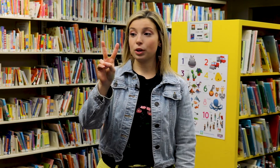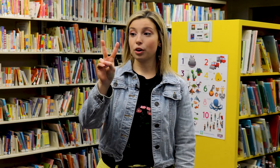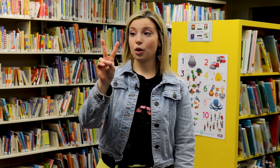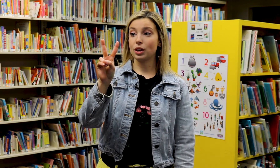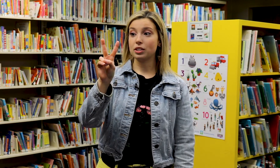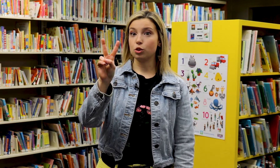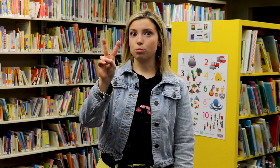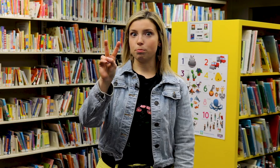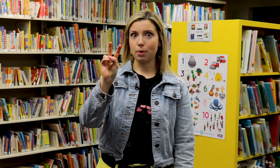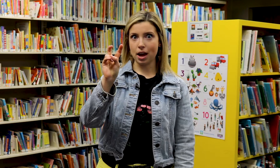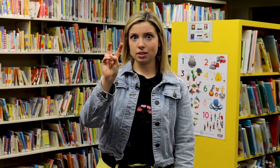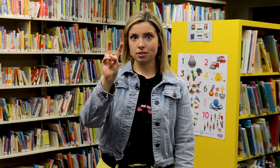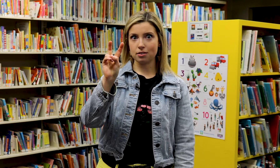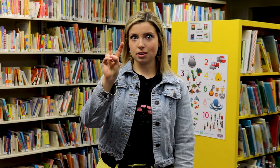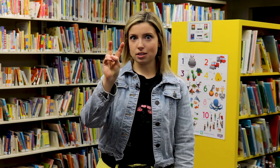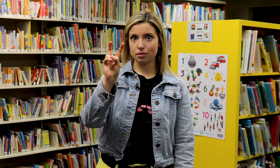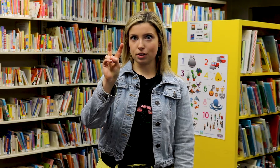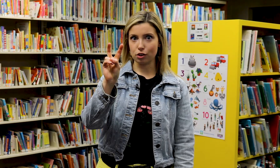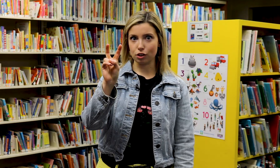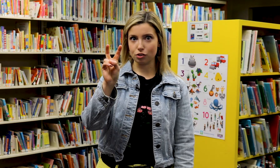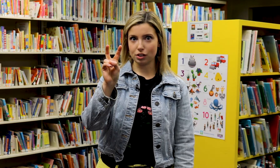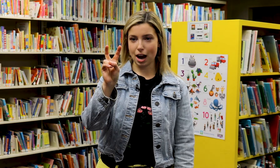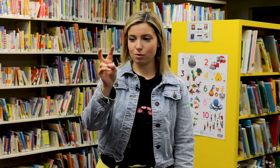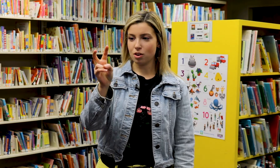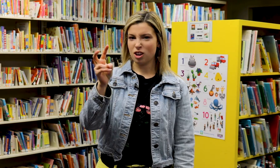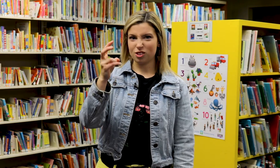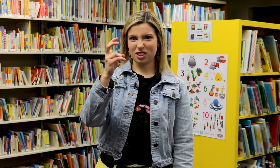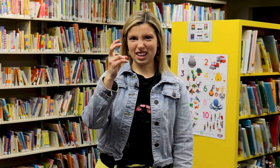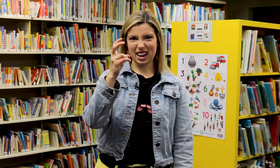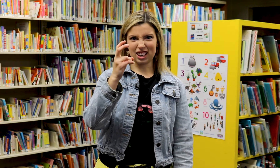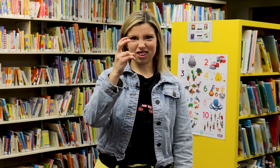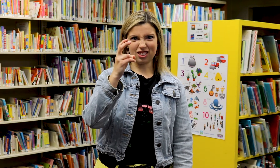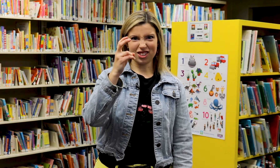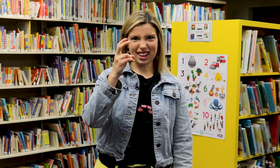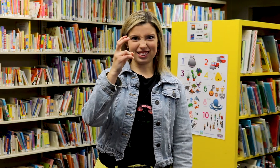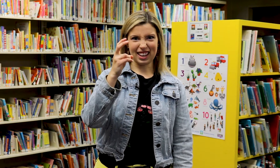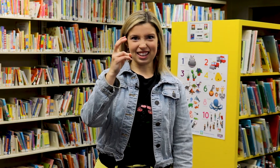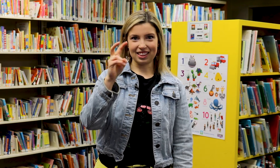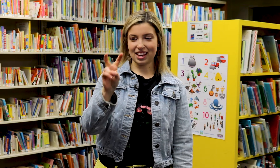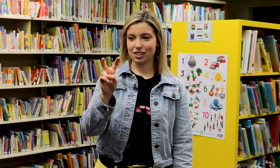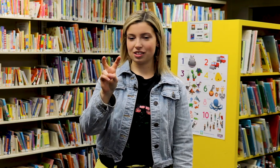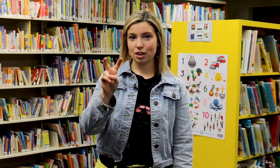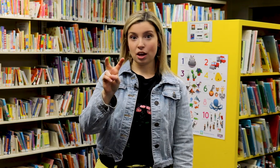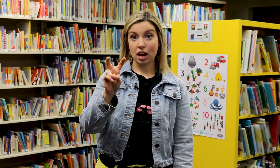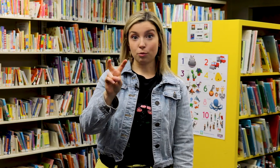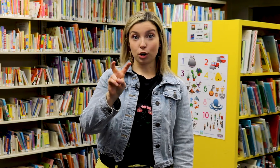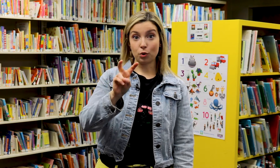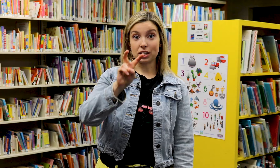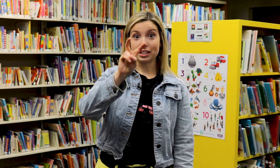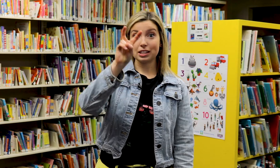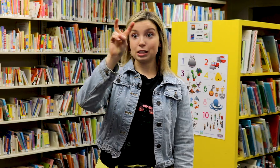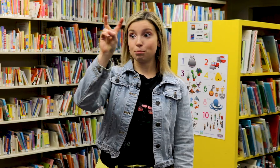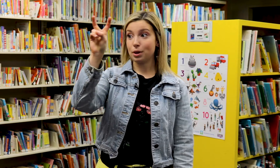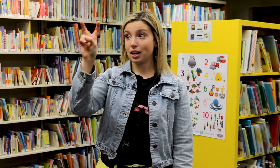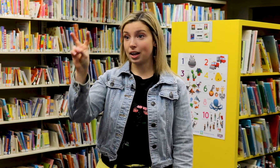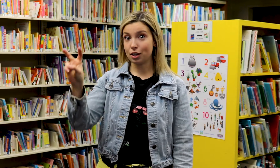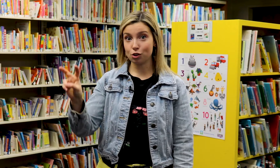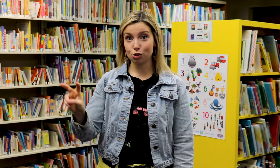are going to bend these fingers down so they kind of crunch down like this. And we're going to spin it in a